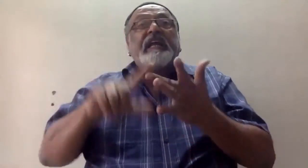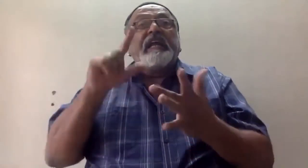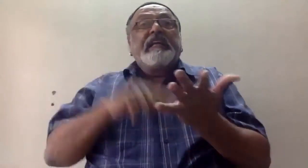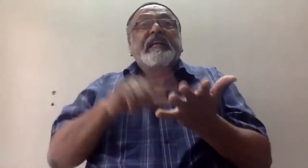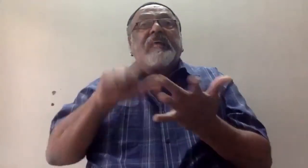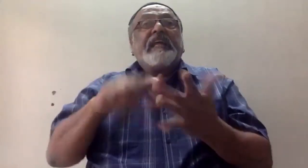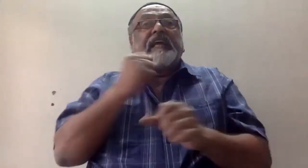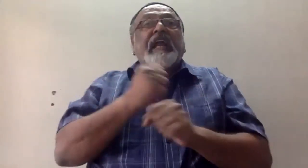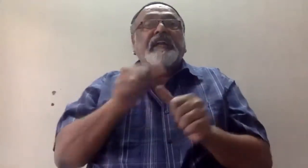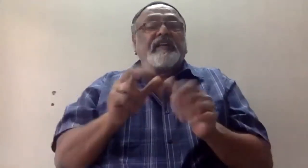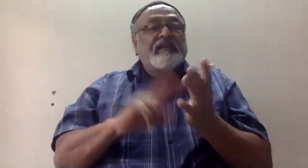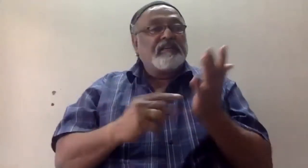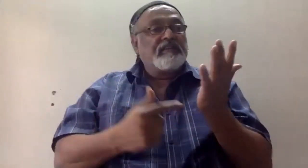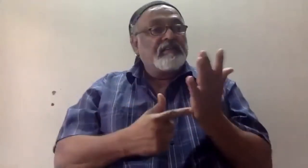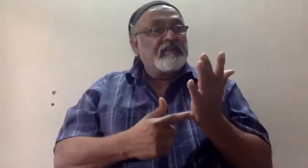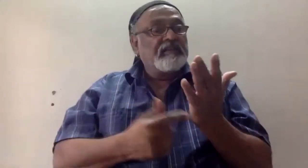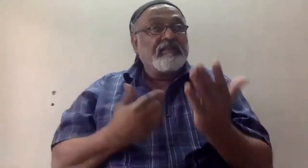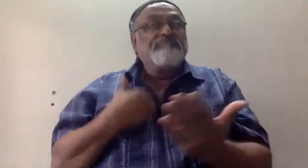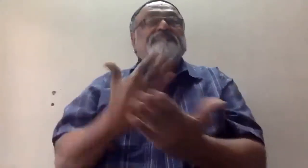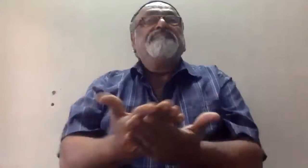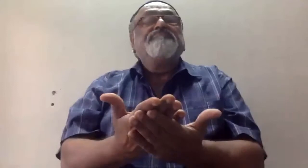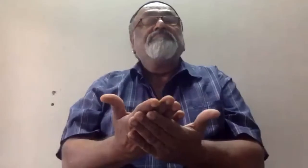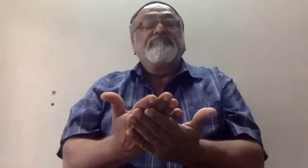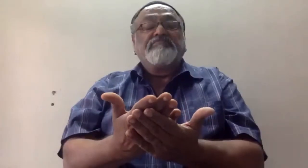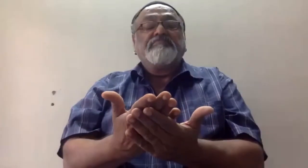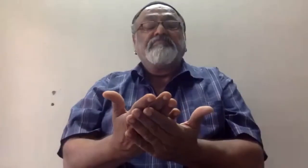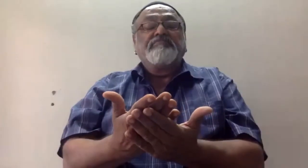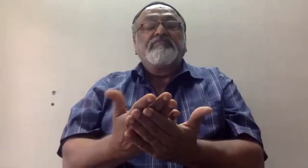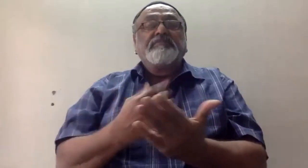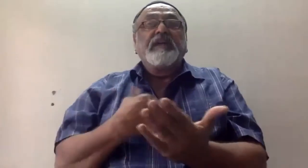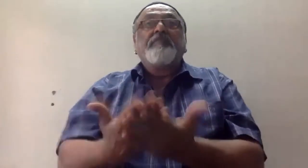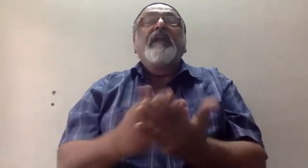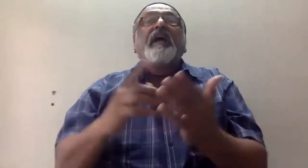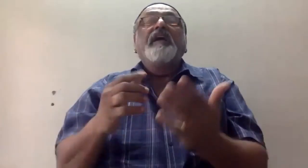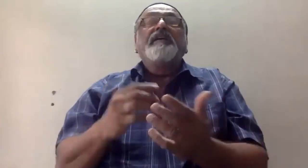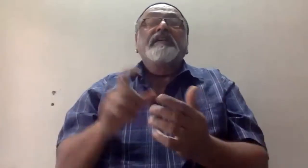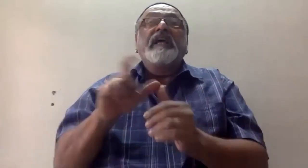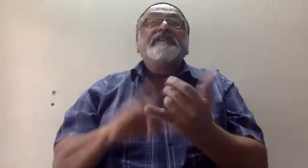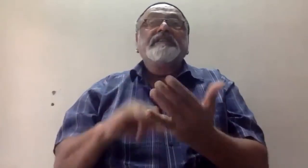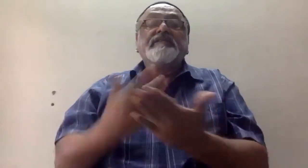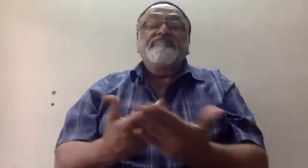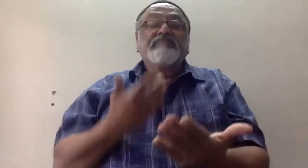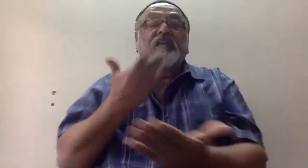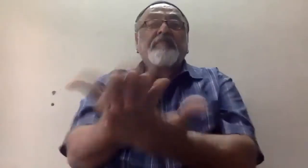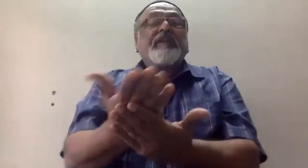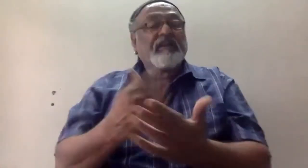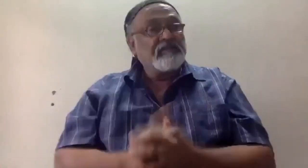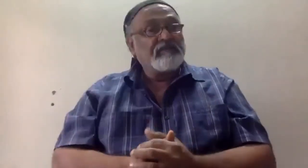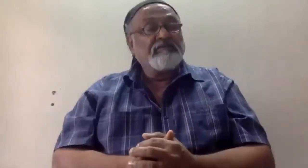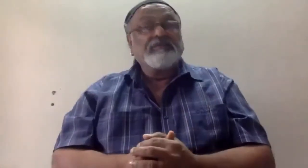want to take up a PIL. I'm a concerned citizen. As a concerned citizen litigant, we come across the system of access to